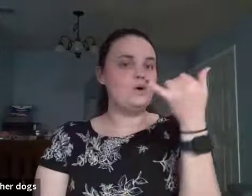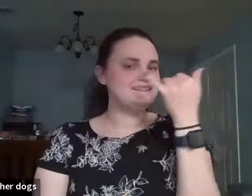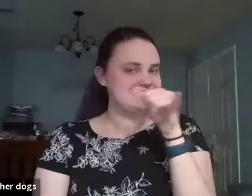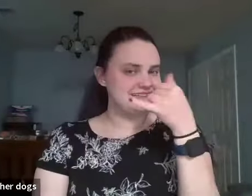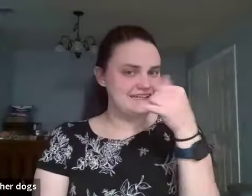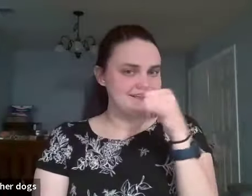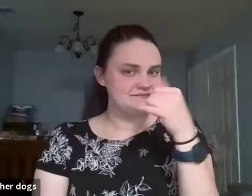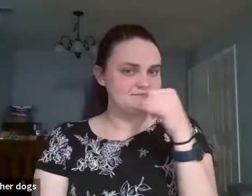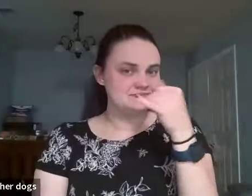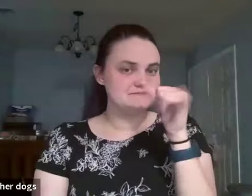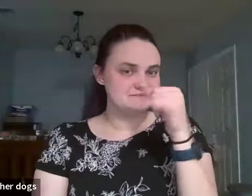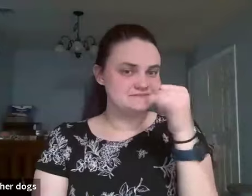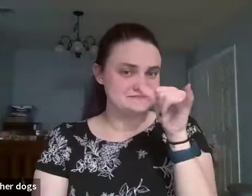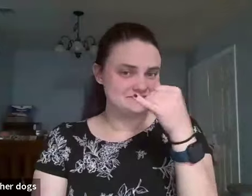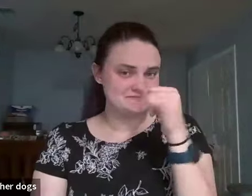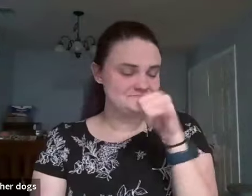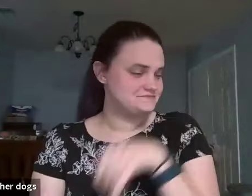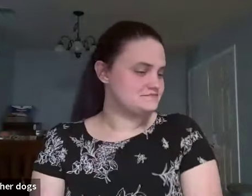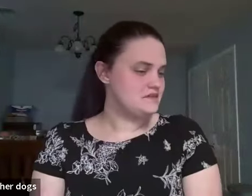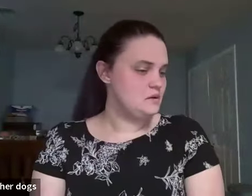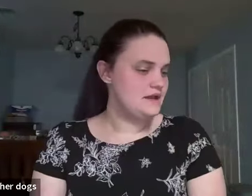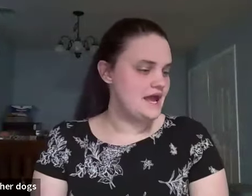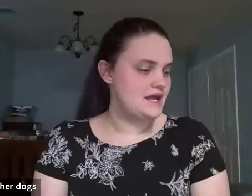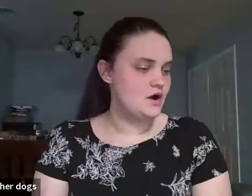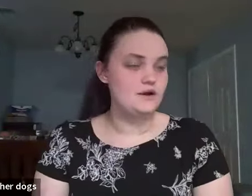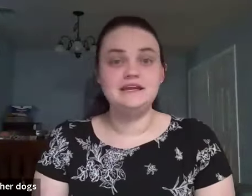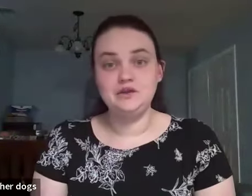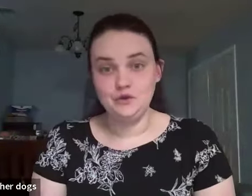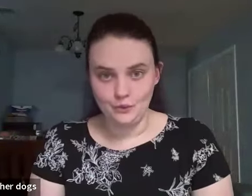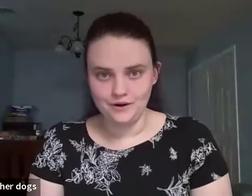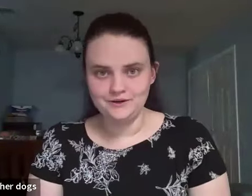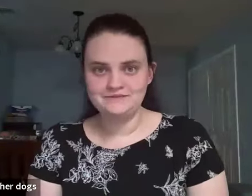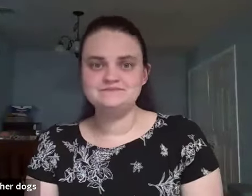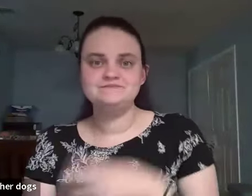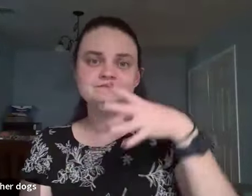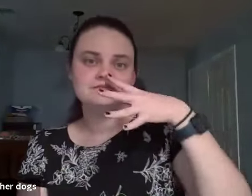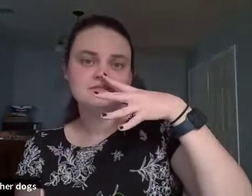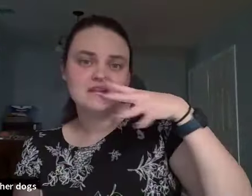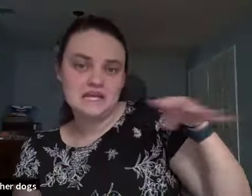or silly. We had our ignore,